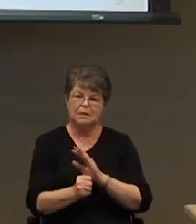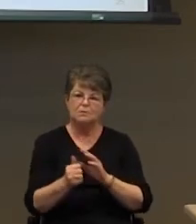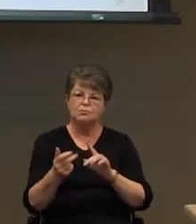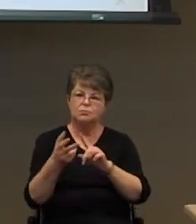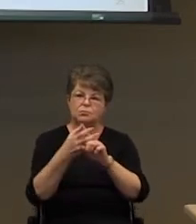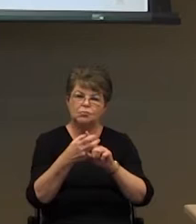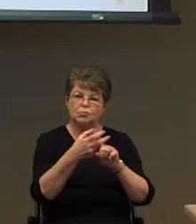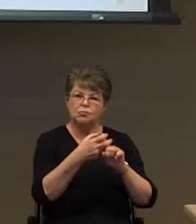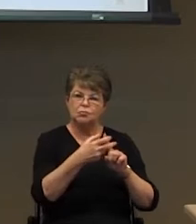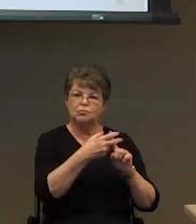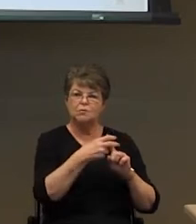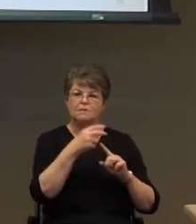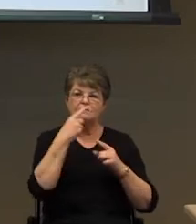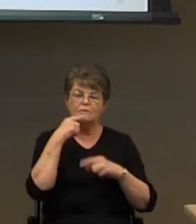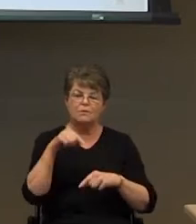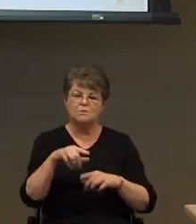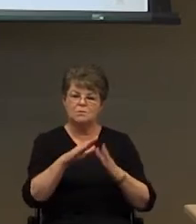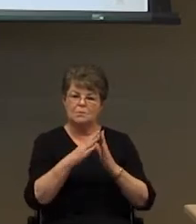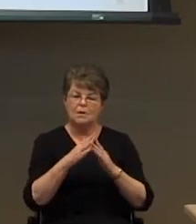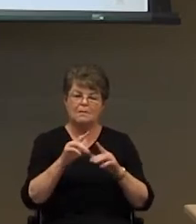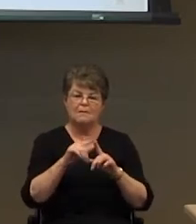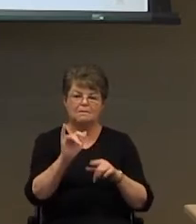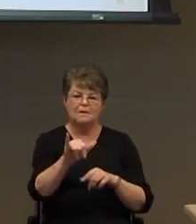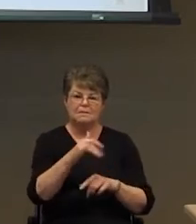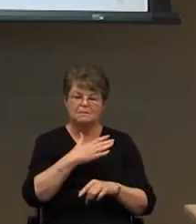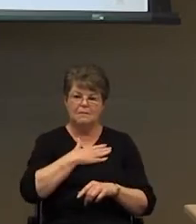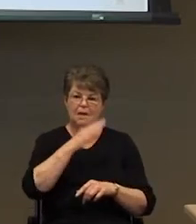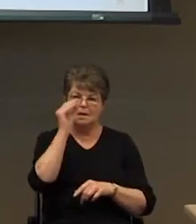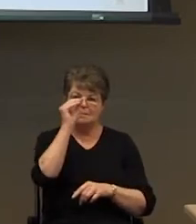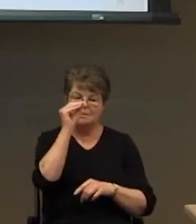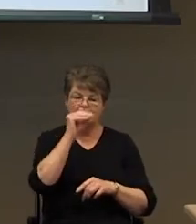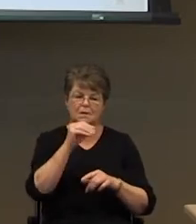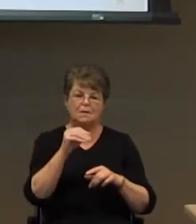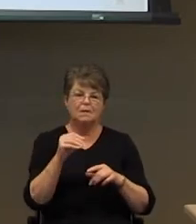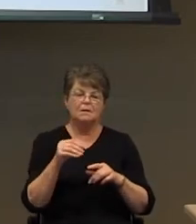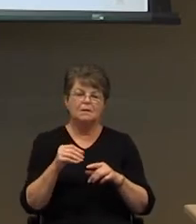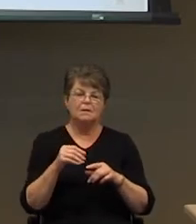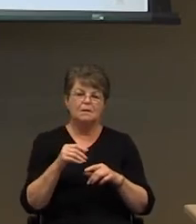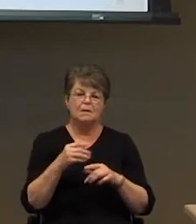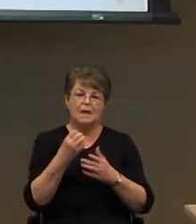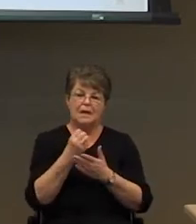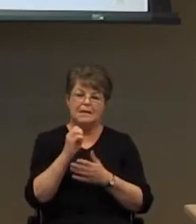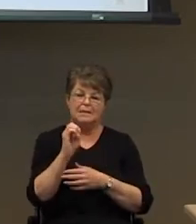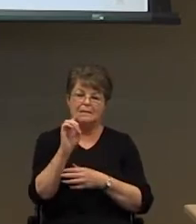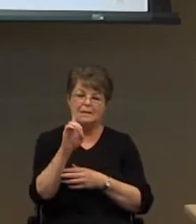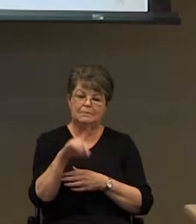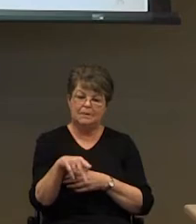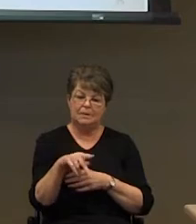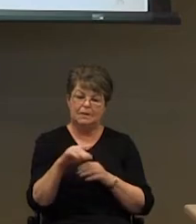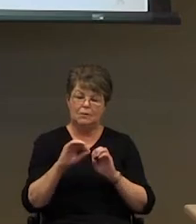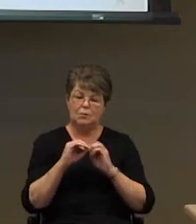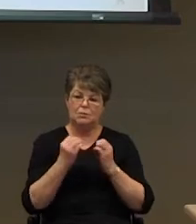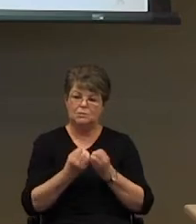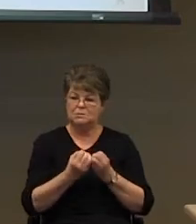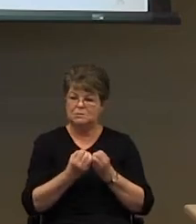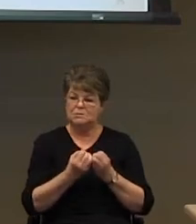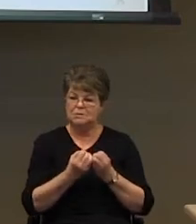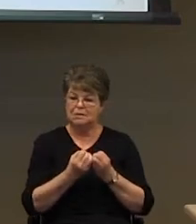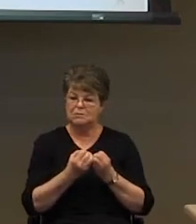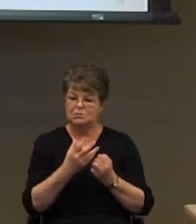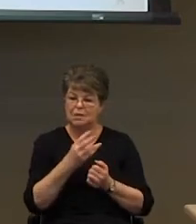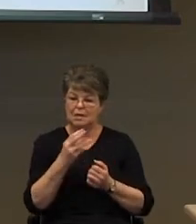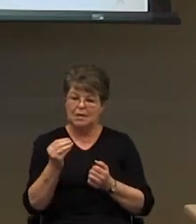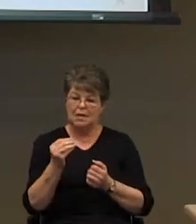outward marketing of this community, but that's my opinion. At the end of the day, the Economic Development Organization,